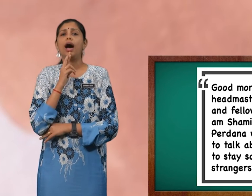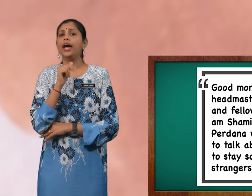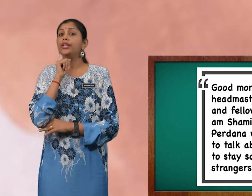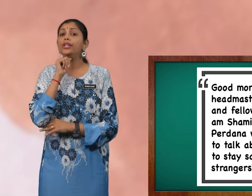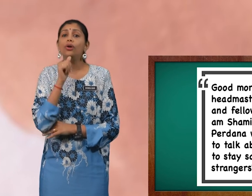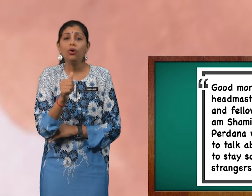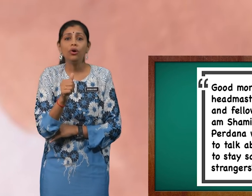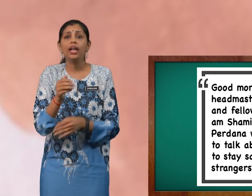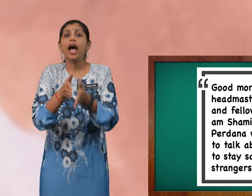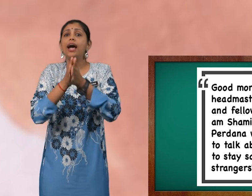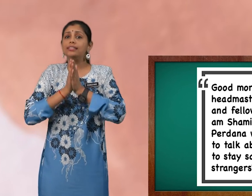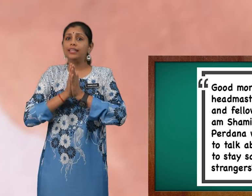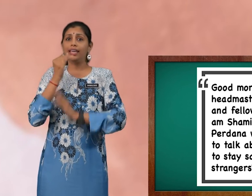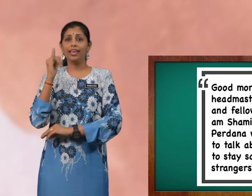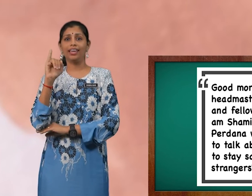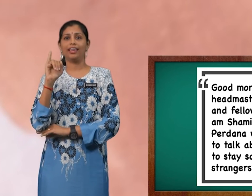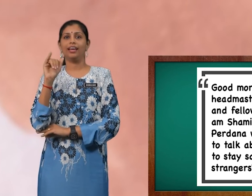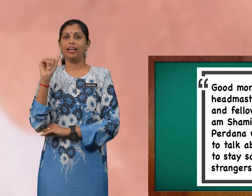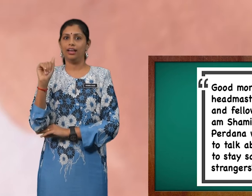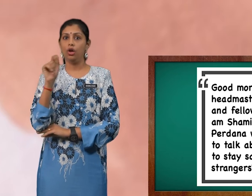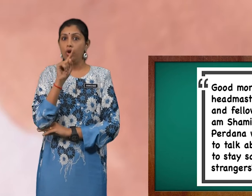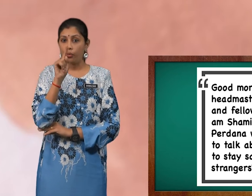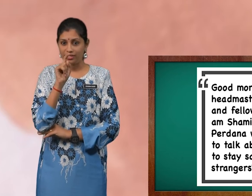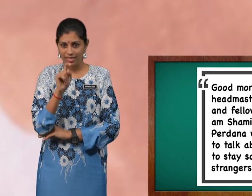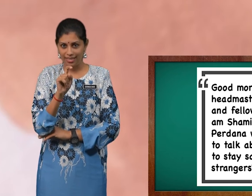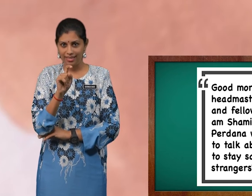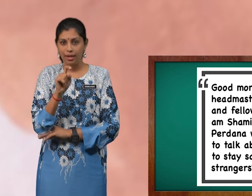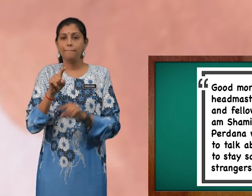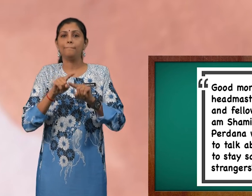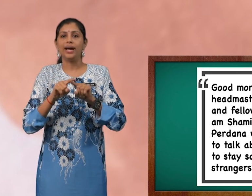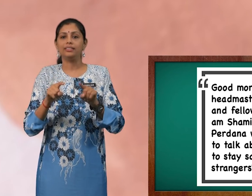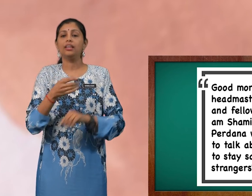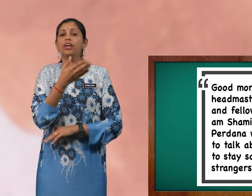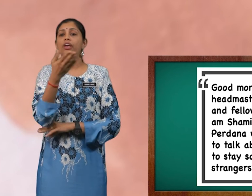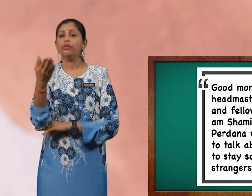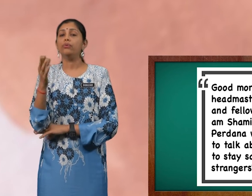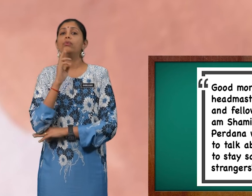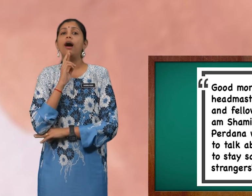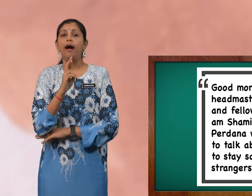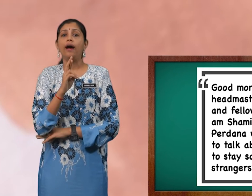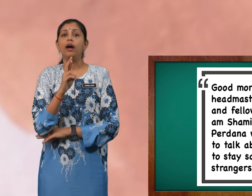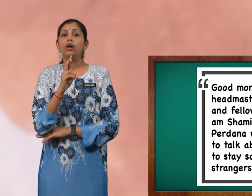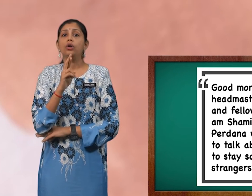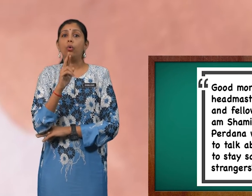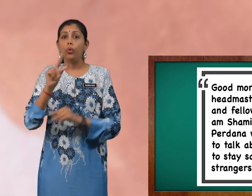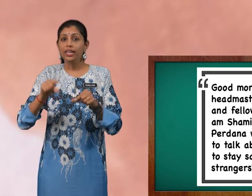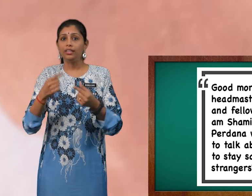are not asking a question, but you are going